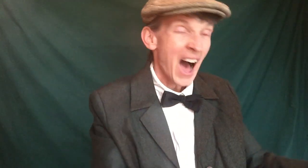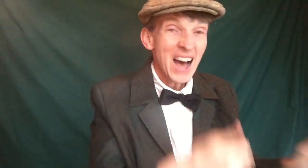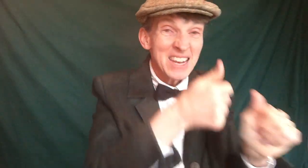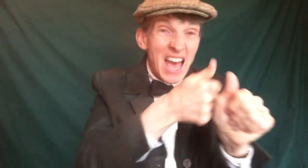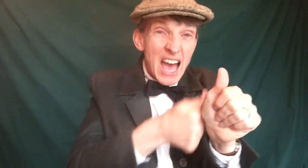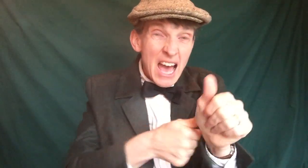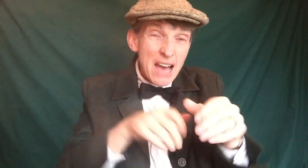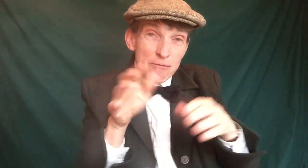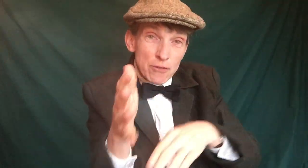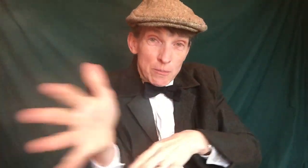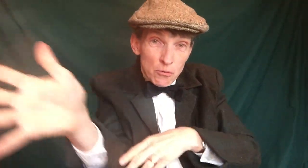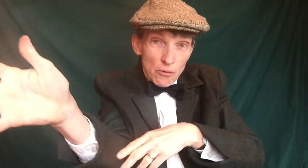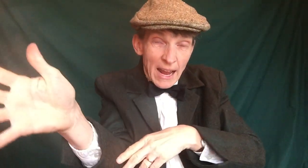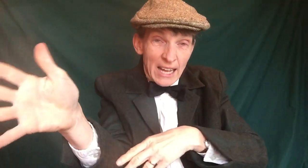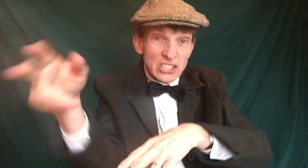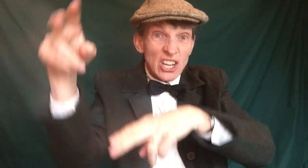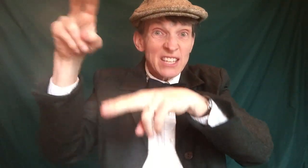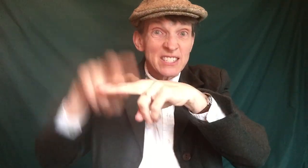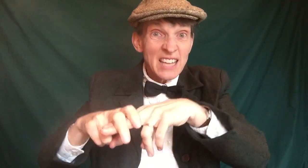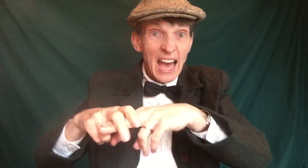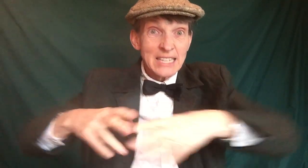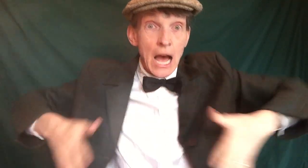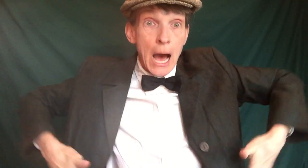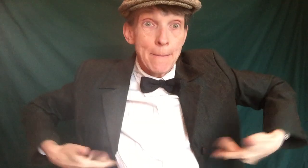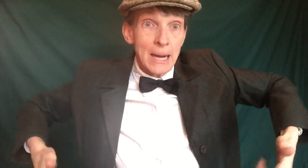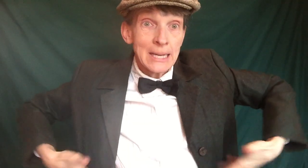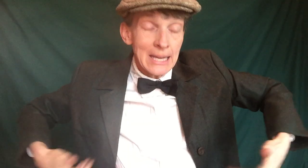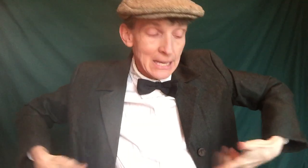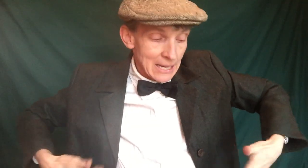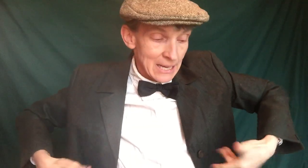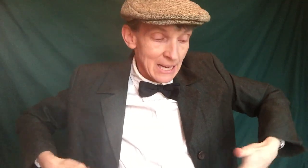On every branch sat a monkey.